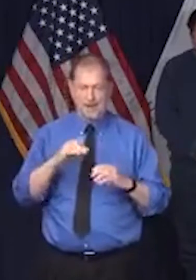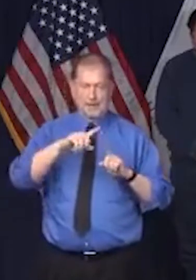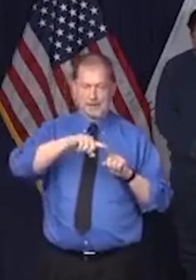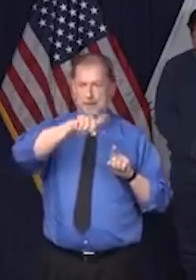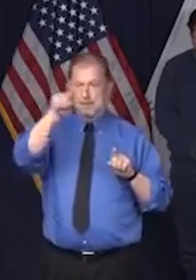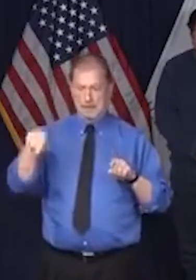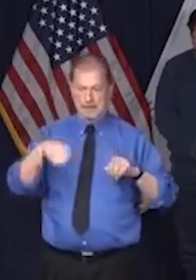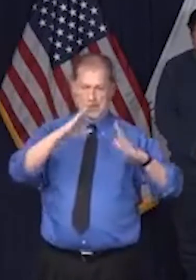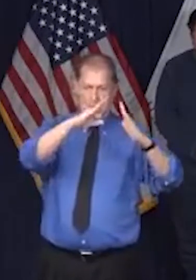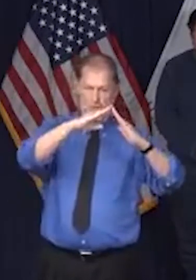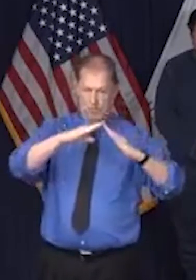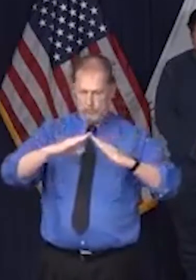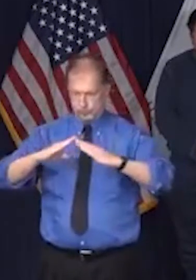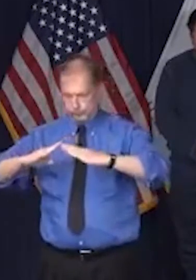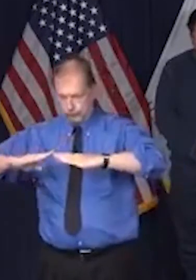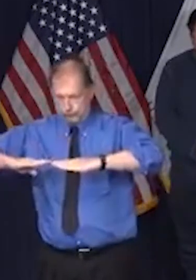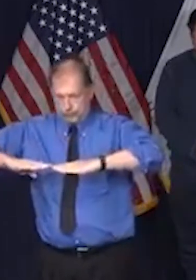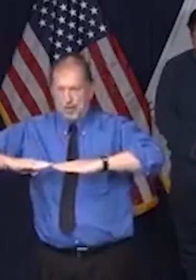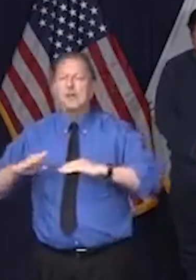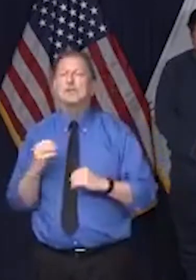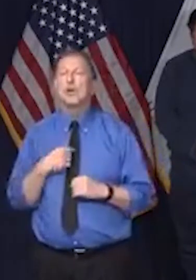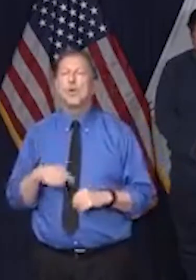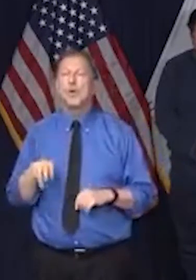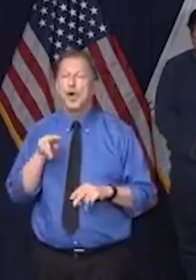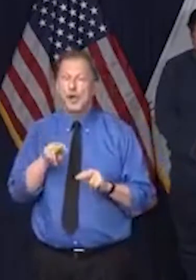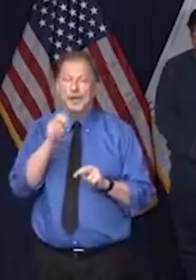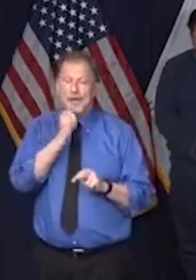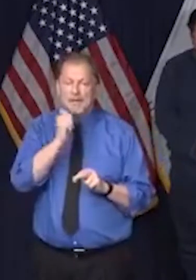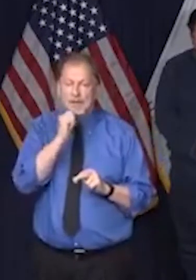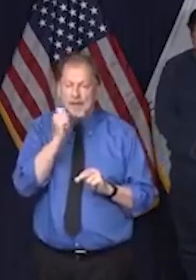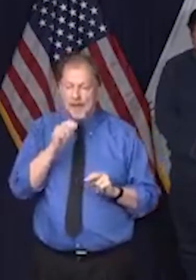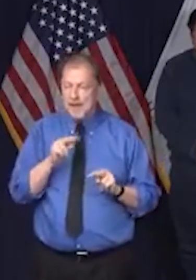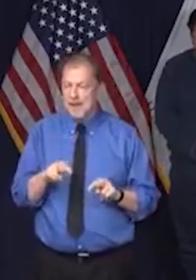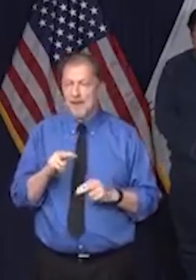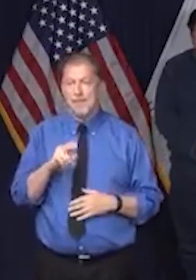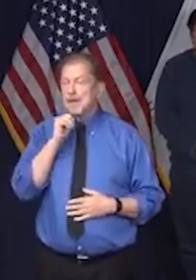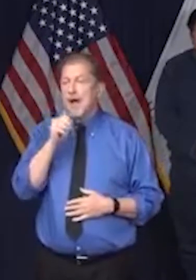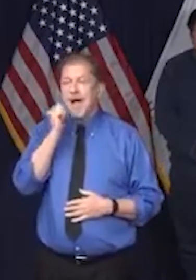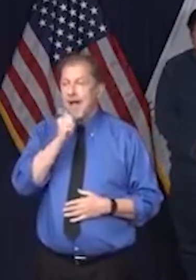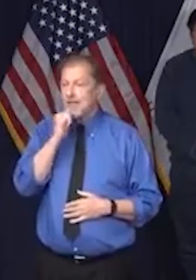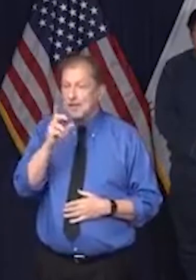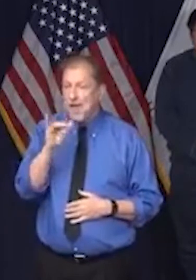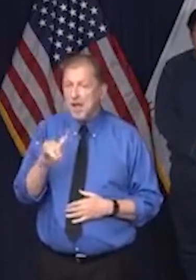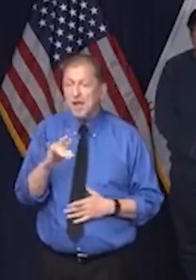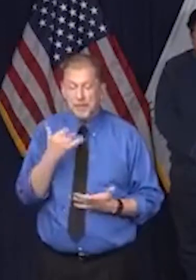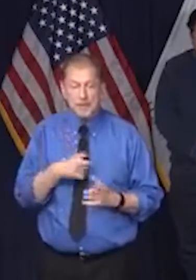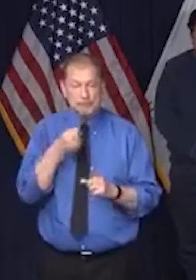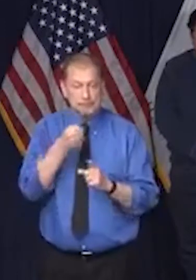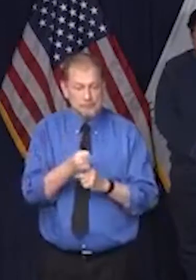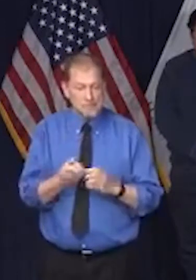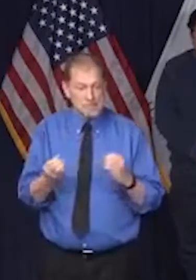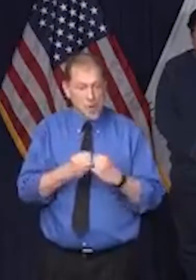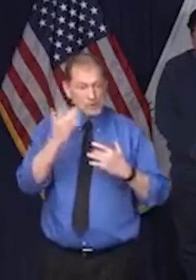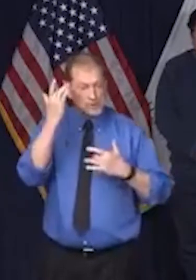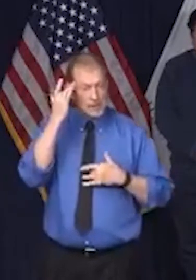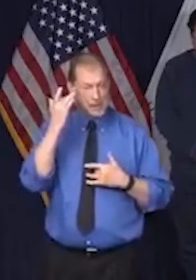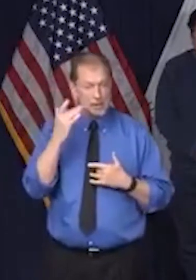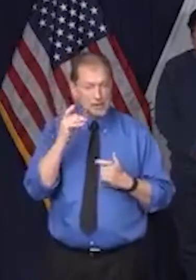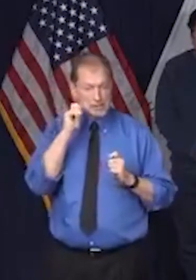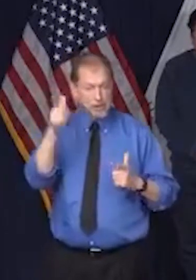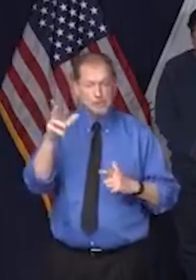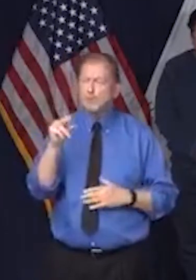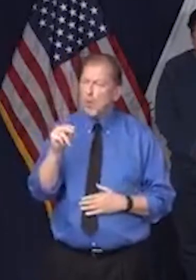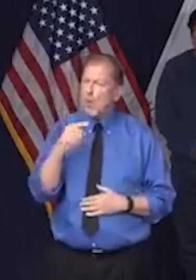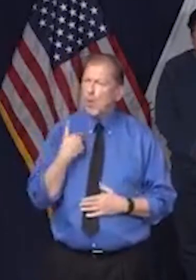day thing, and then you look at week trends. So we're not exactly surprised that we would see more cases. There is the